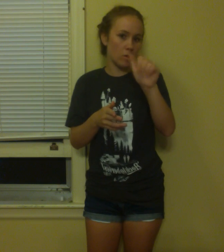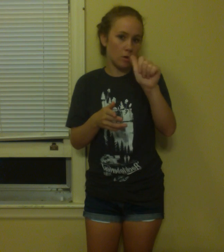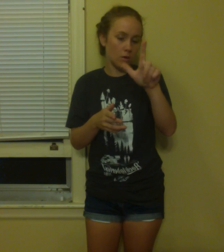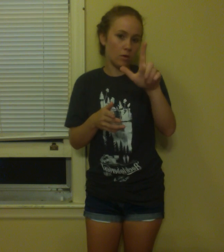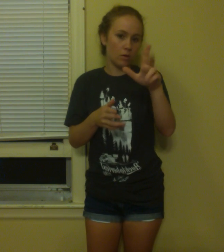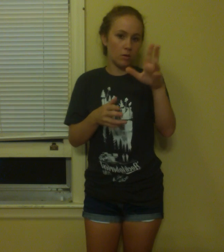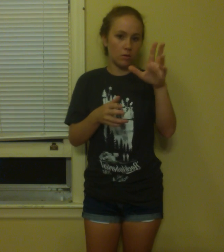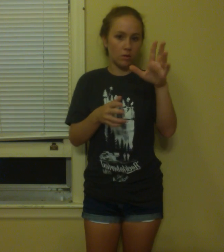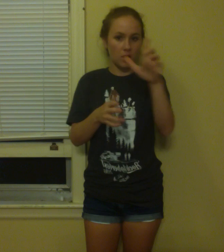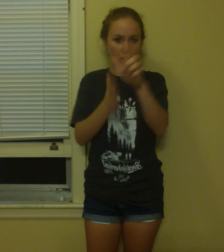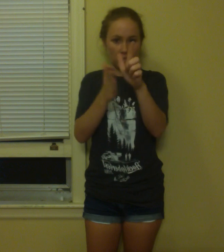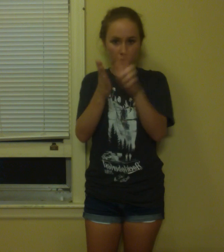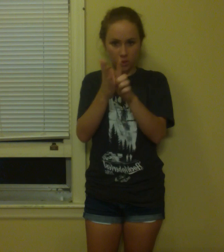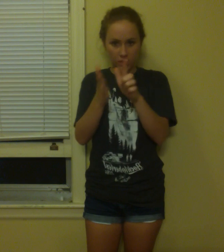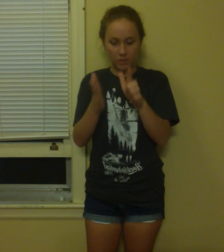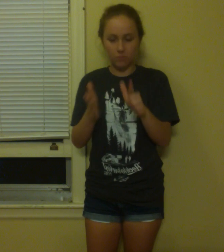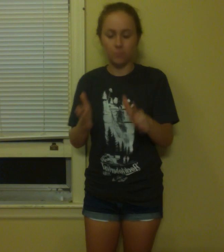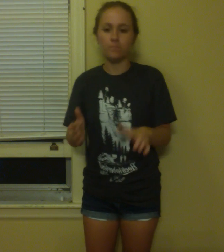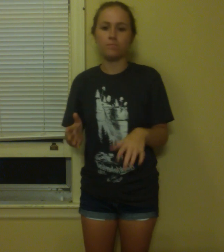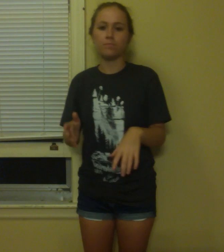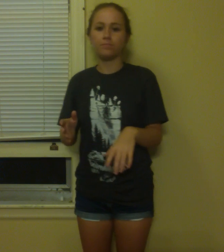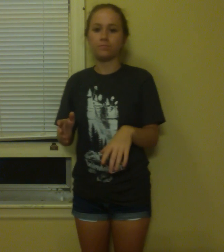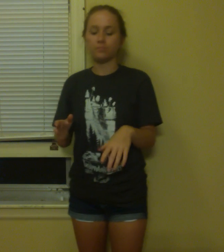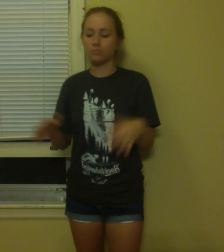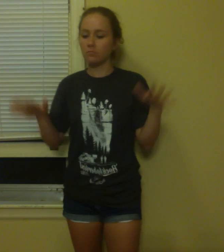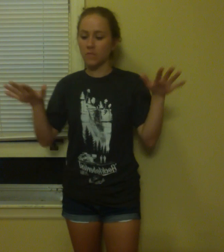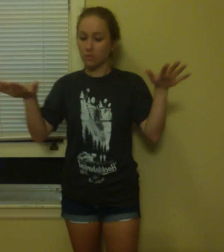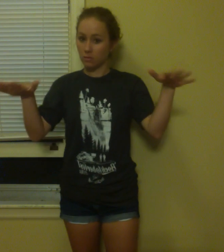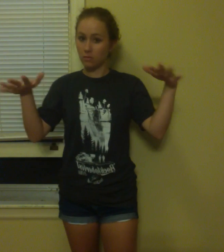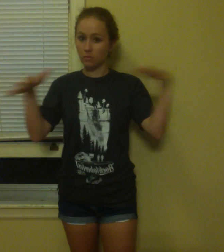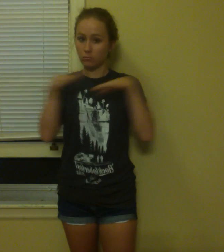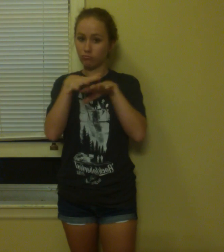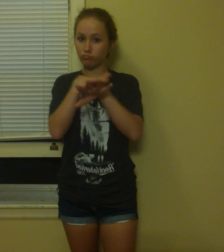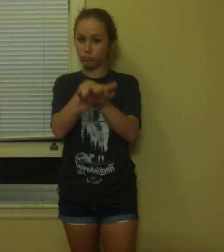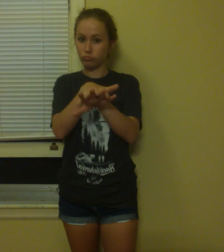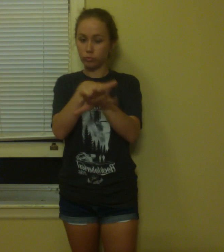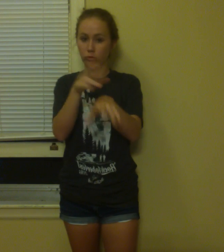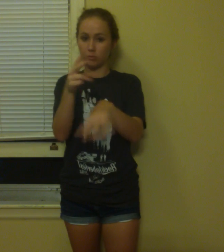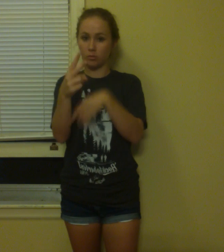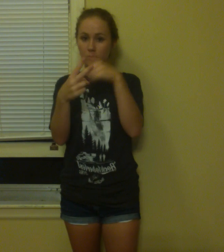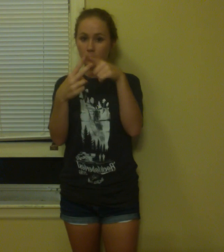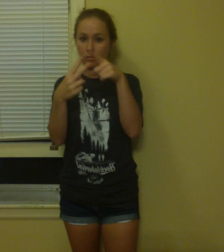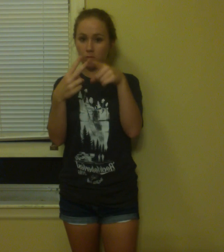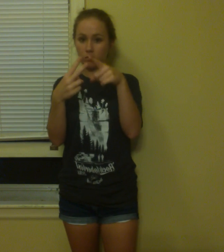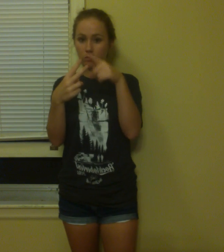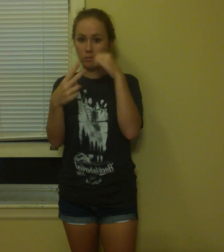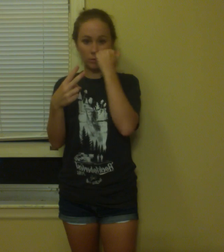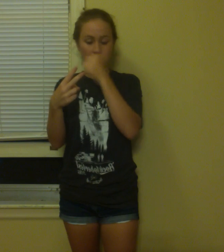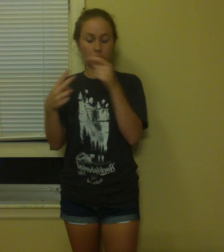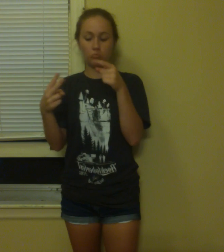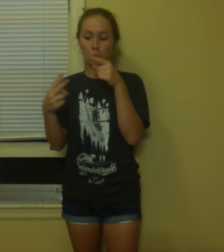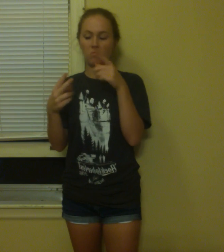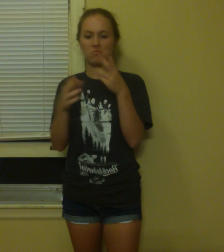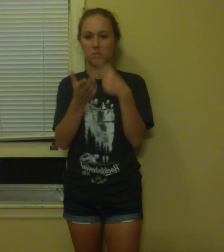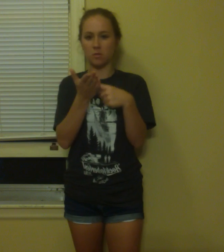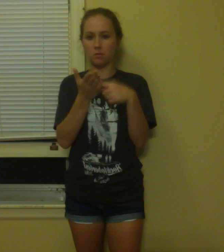Put it down into your old noggin up there. Right, so the bicameral legislature. Let's take a look at the large state plan first. Also known now